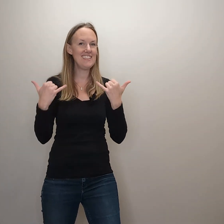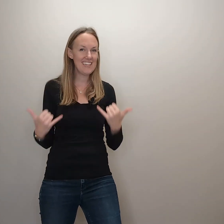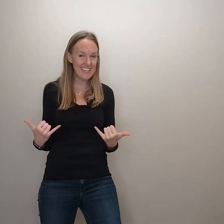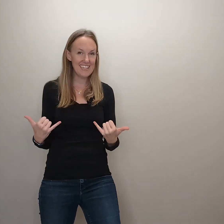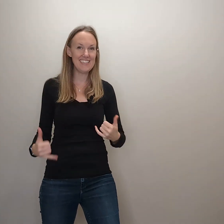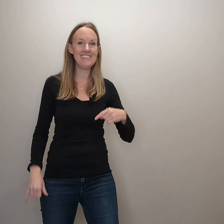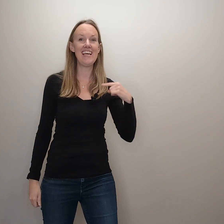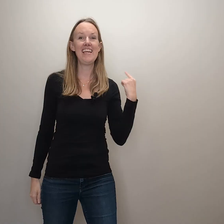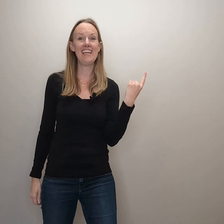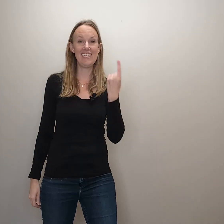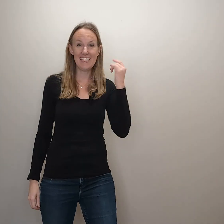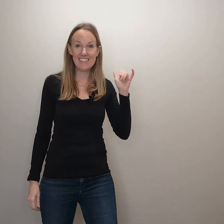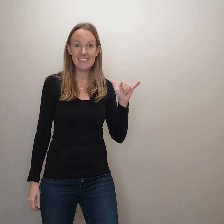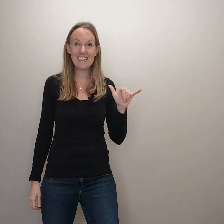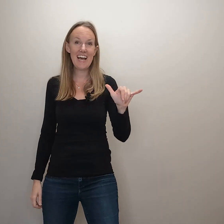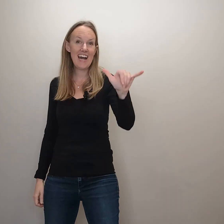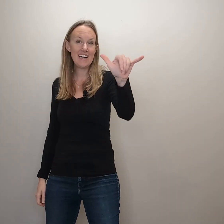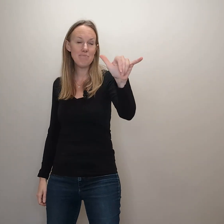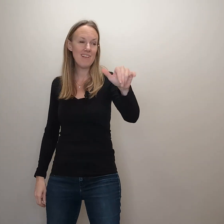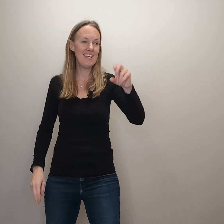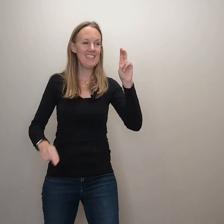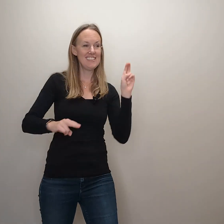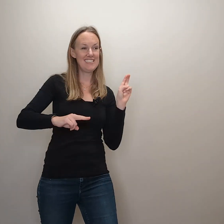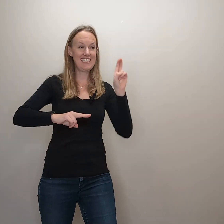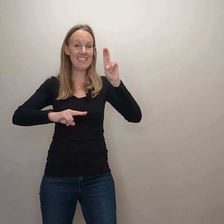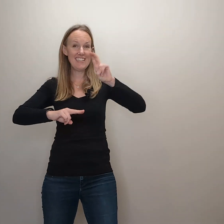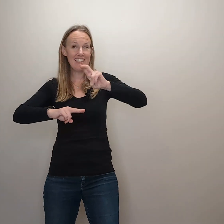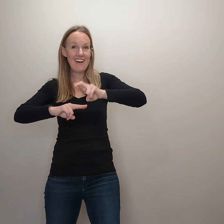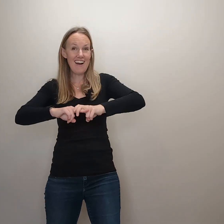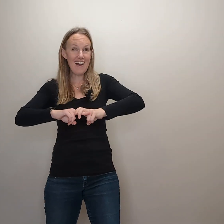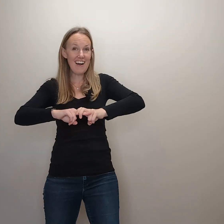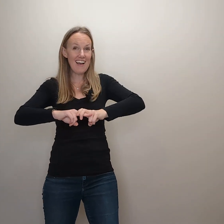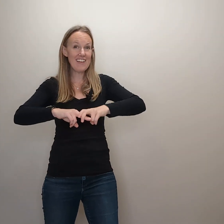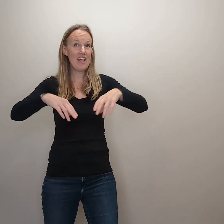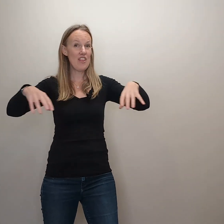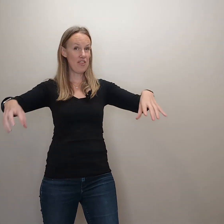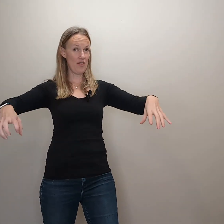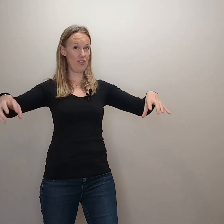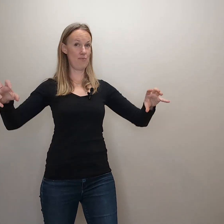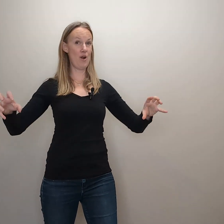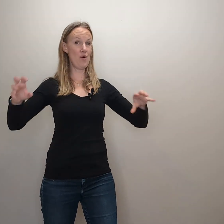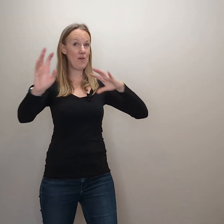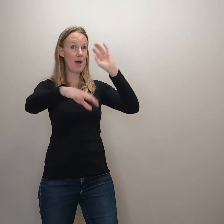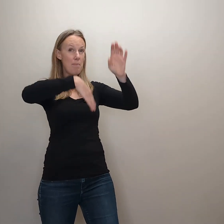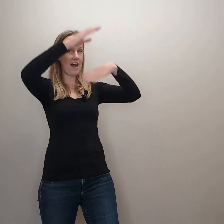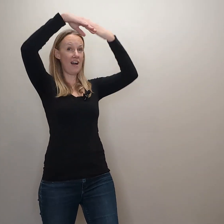and is to come, seated on the throne